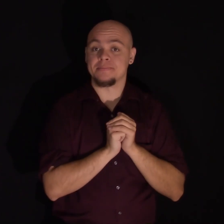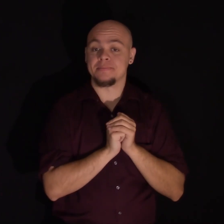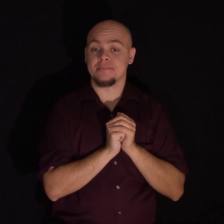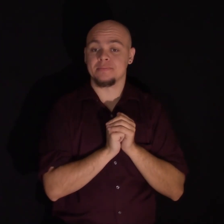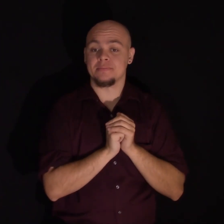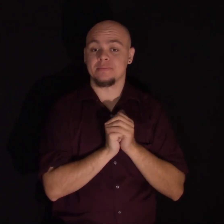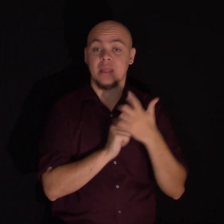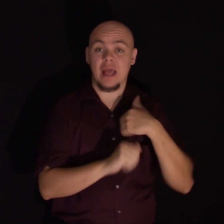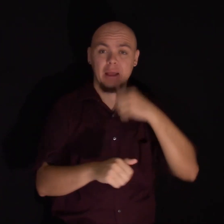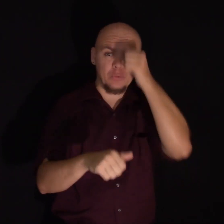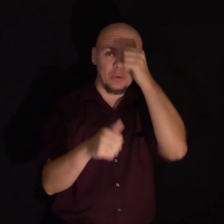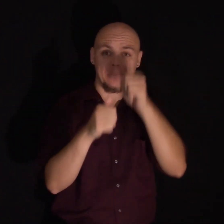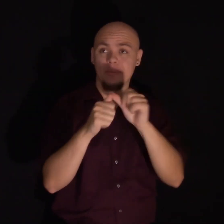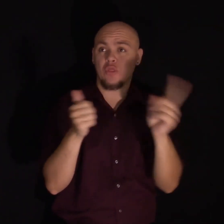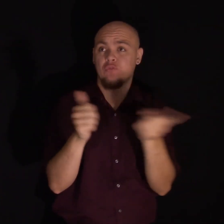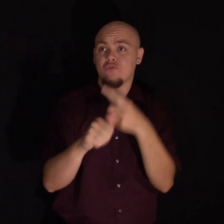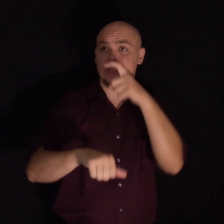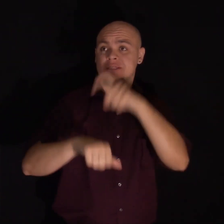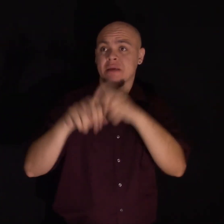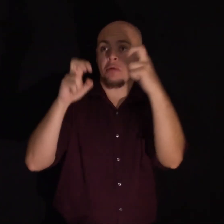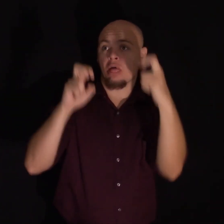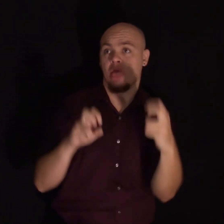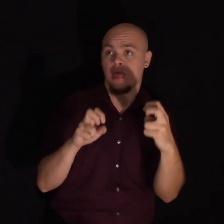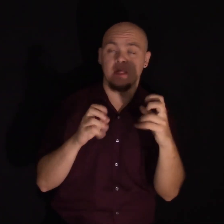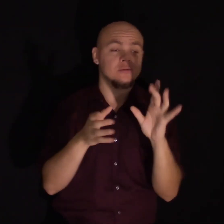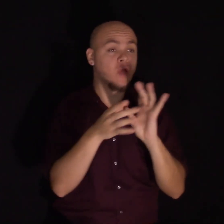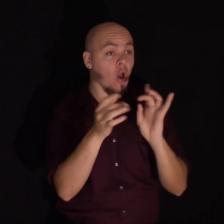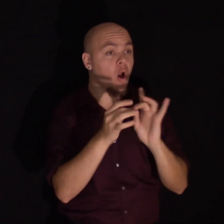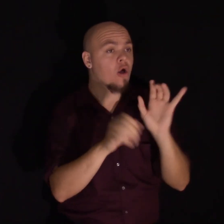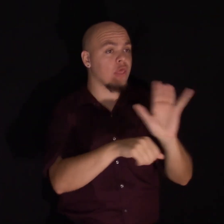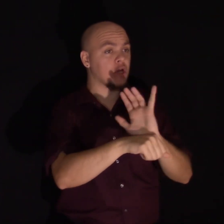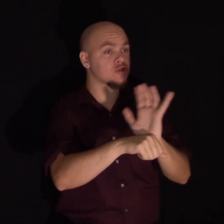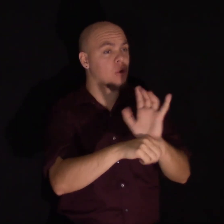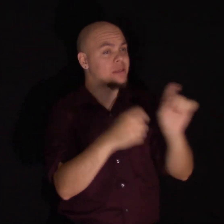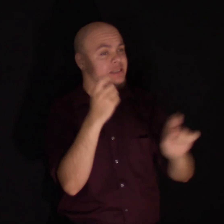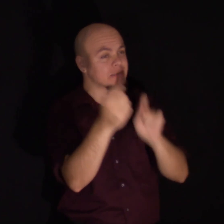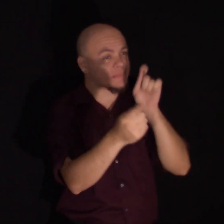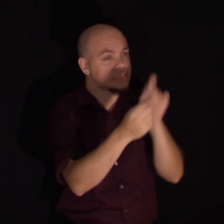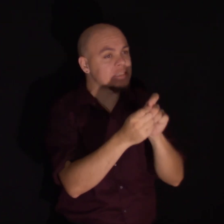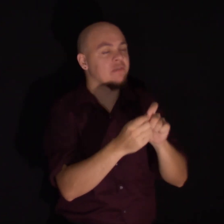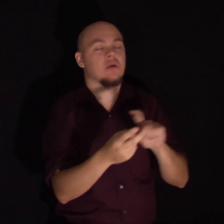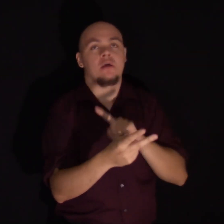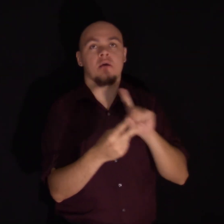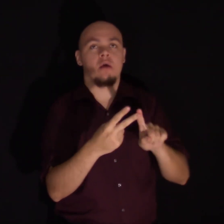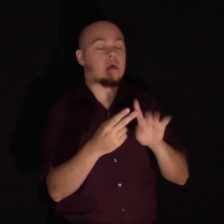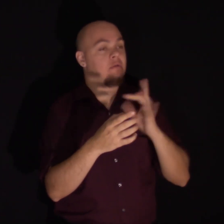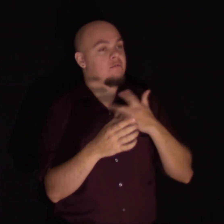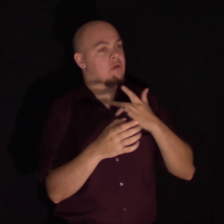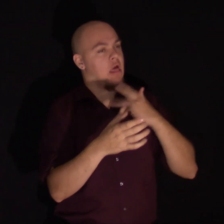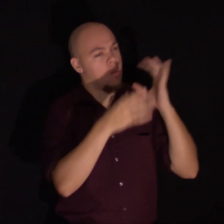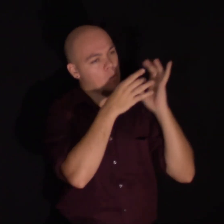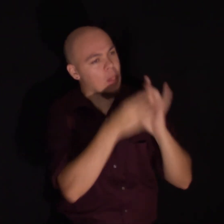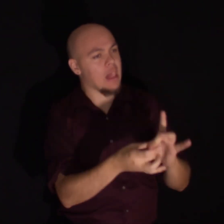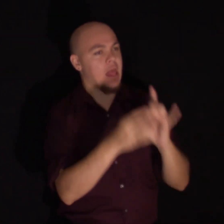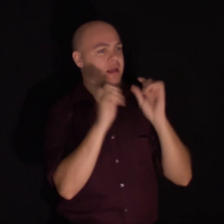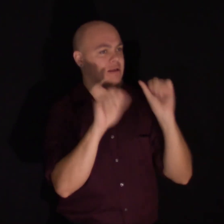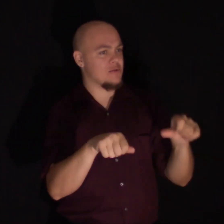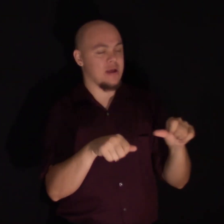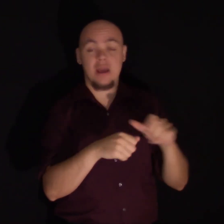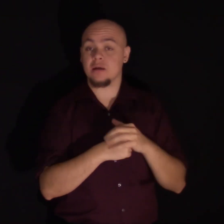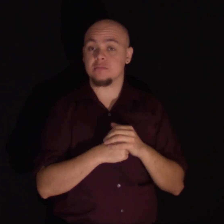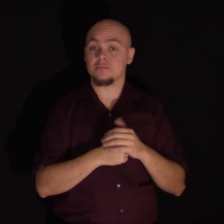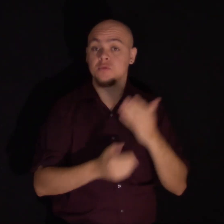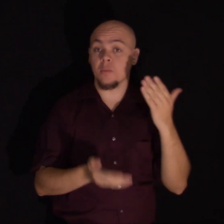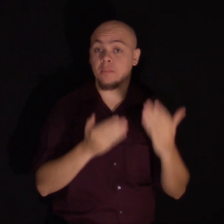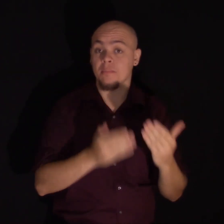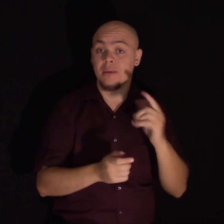I remember sitting down with her the first time because she commented on how the show's specificity was so relatable to her. So perhaps